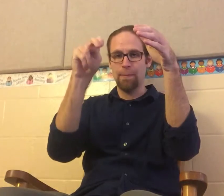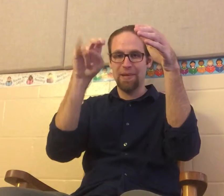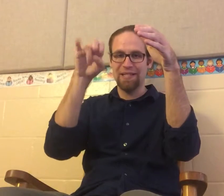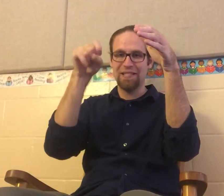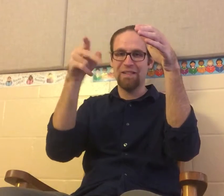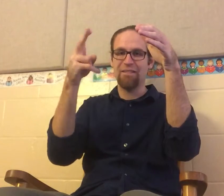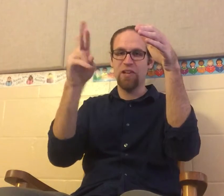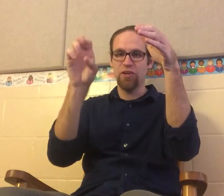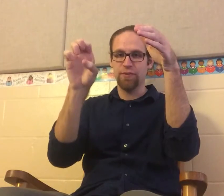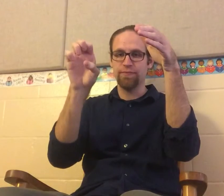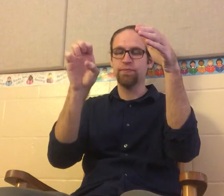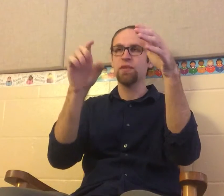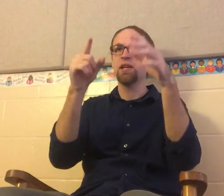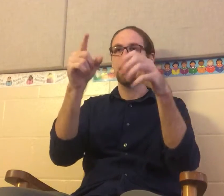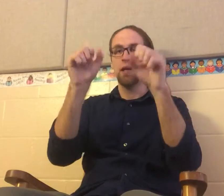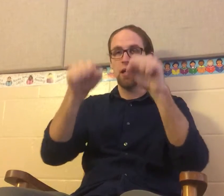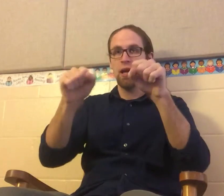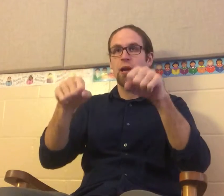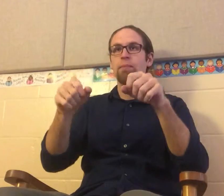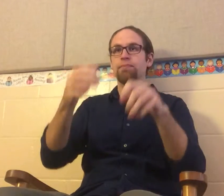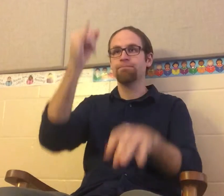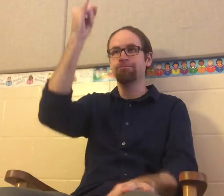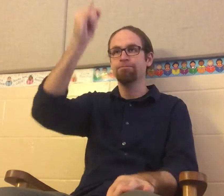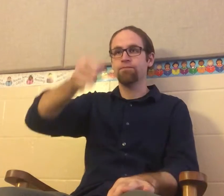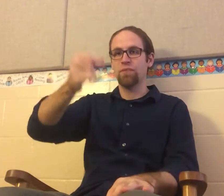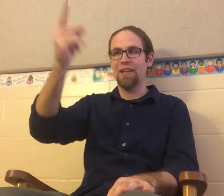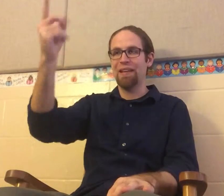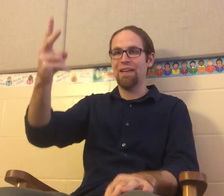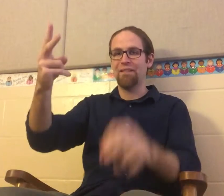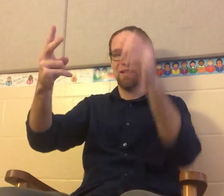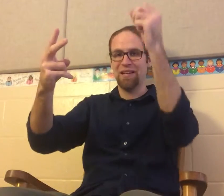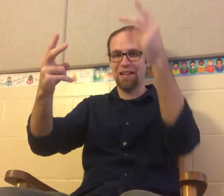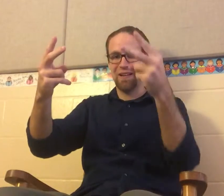called the eastern and western hemispheres. These hemispheres